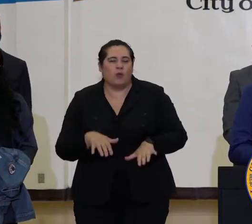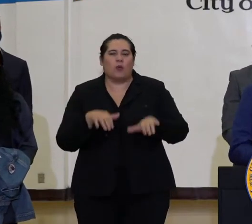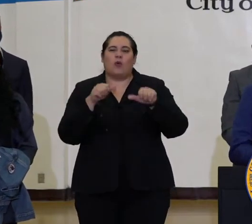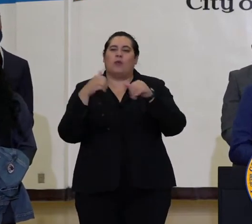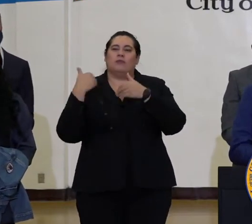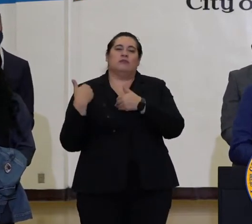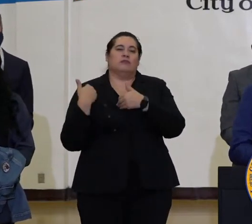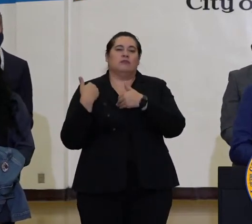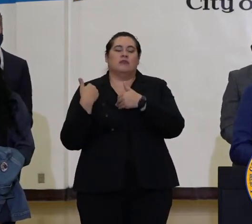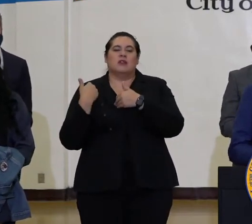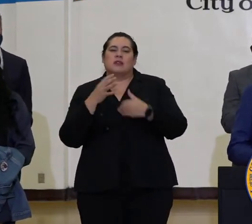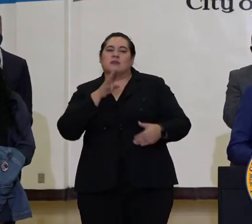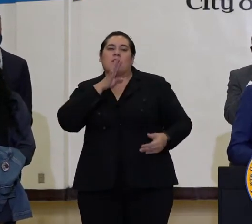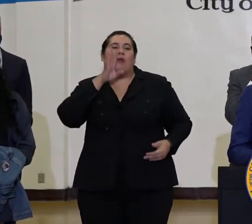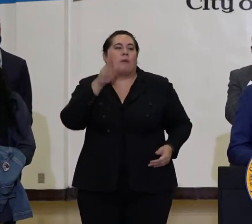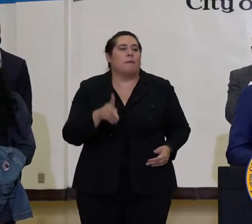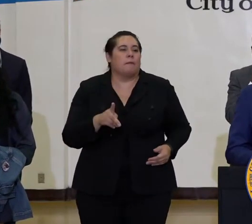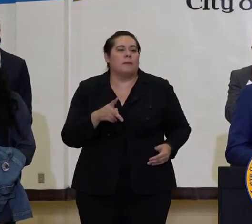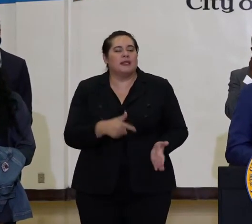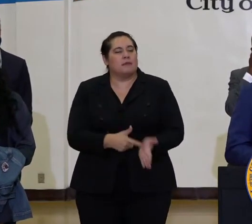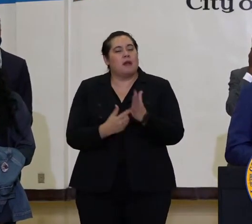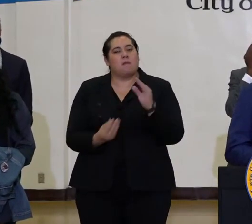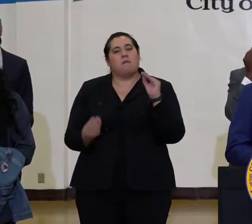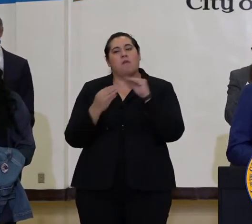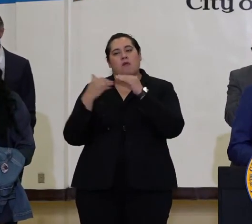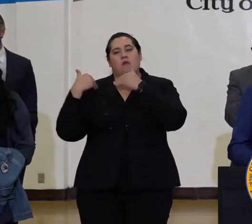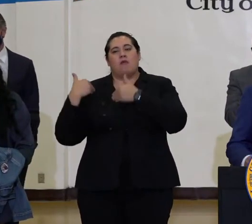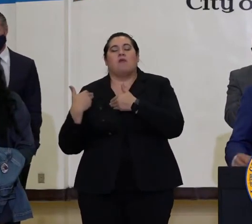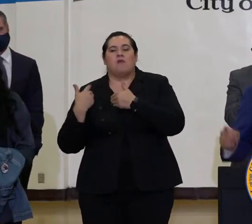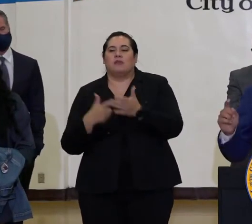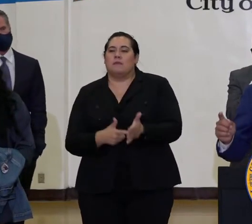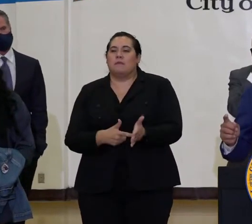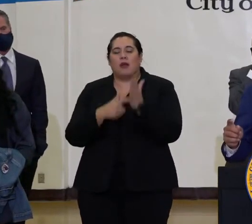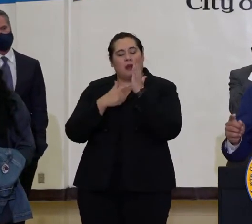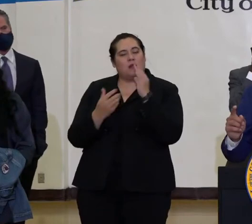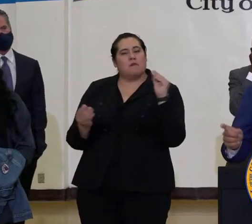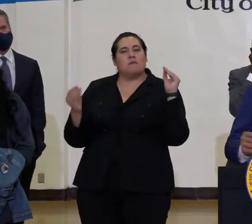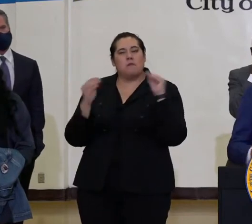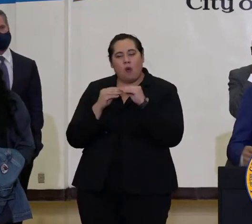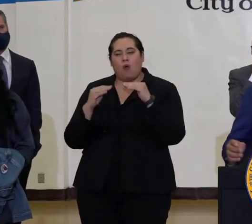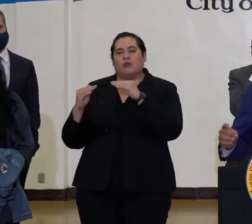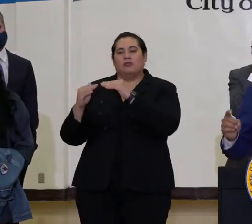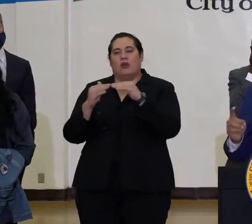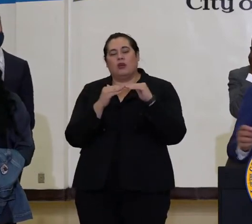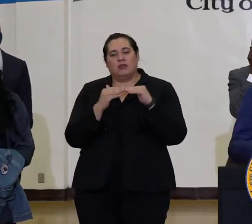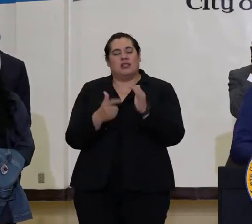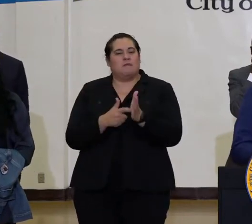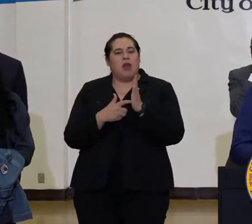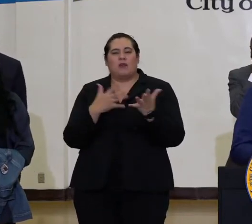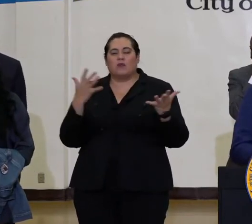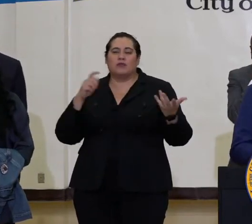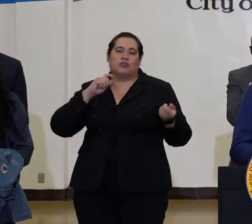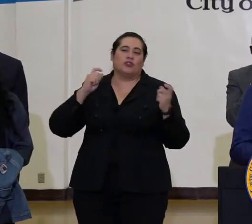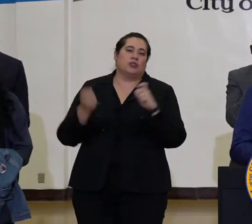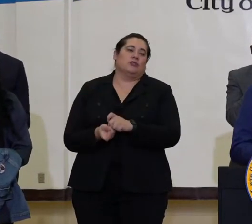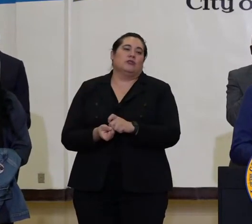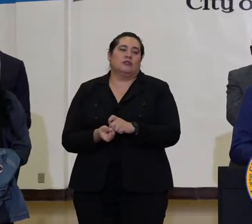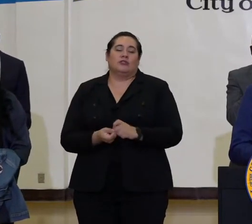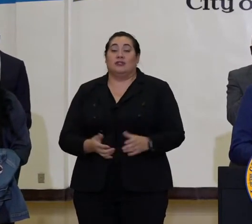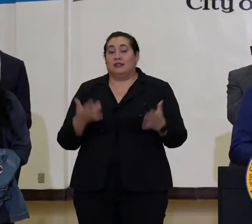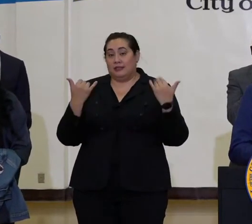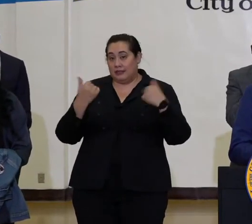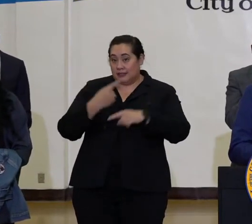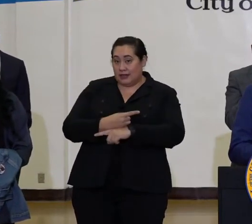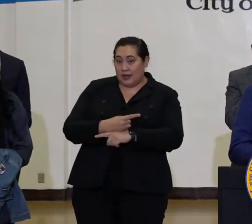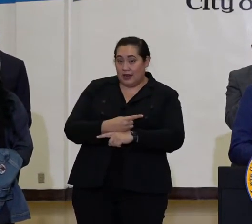spoke out, and demanded more accountability, demanded more justice, demanded change. And